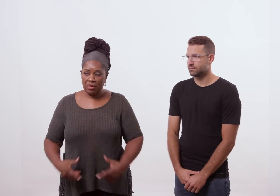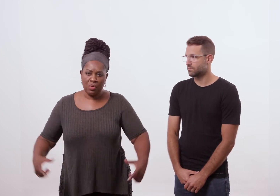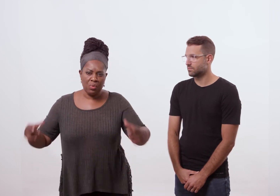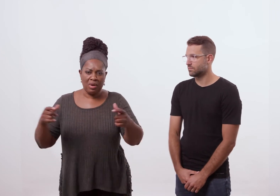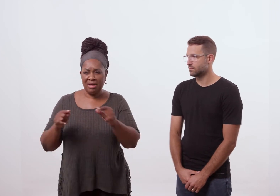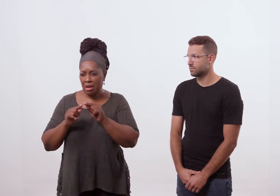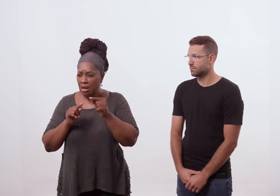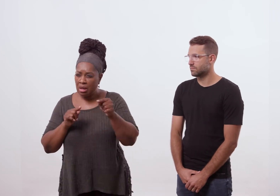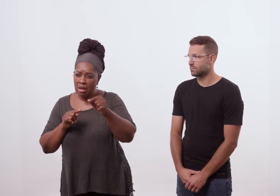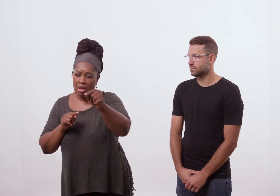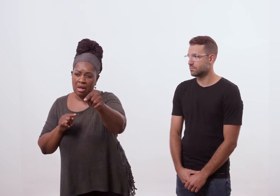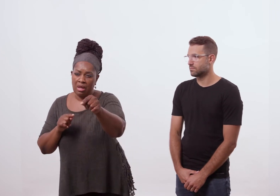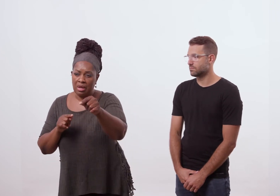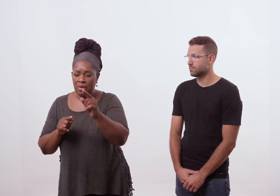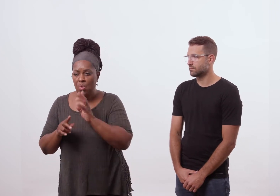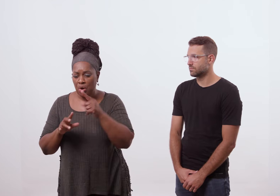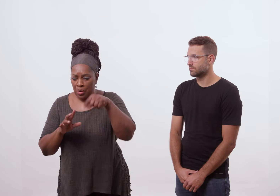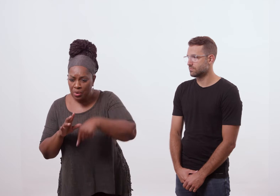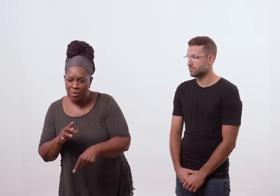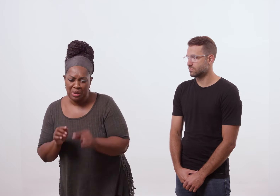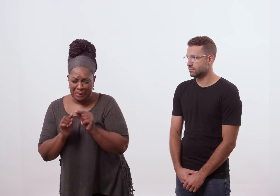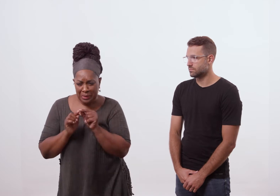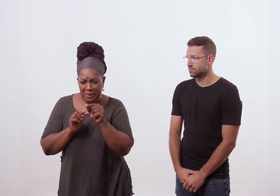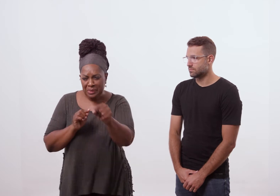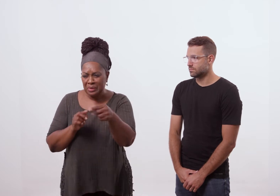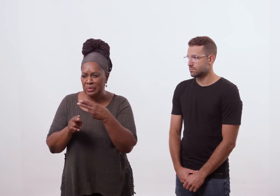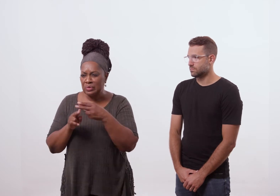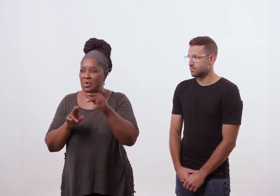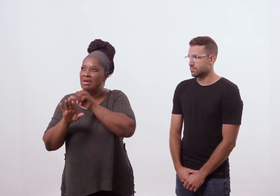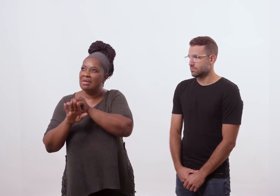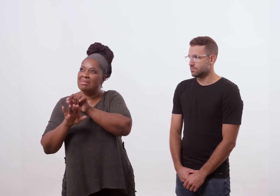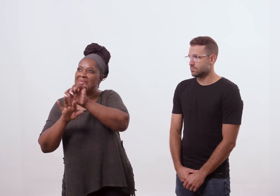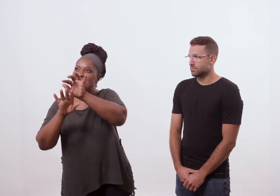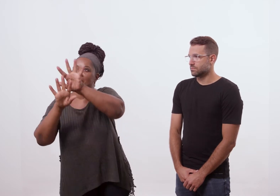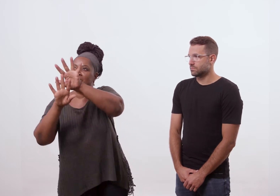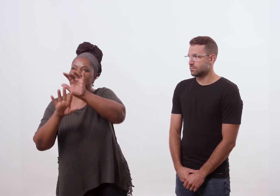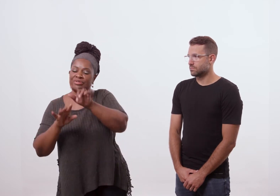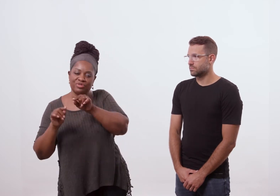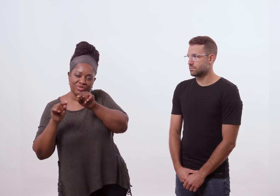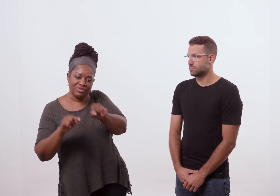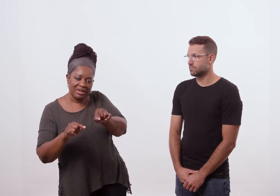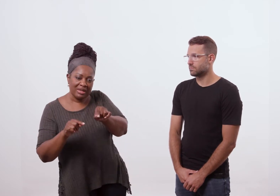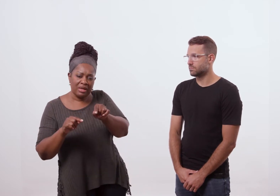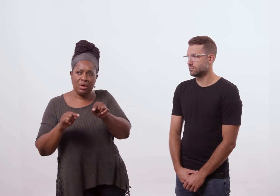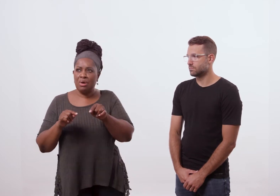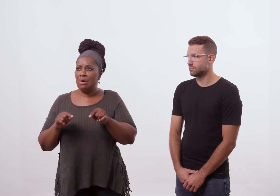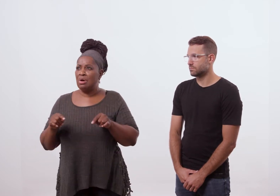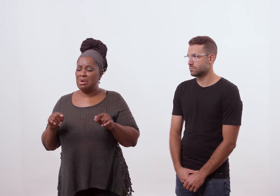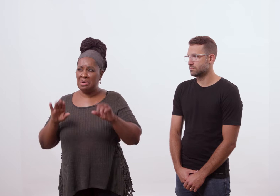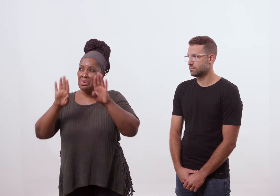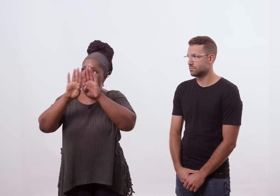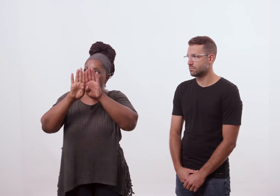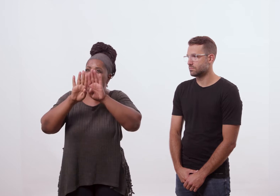the village lies only a short distance away from the looming mountainside, which embraces the cluster of